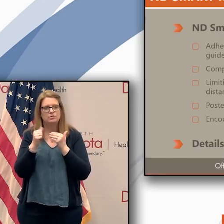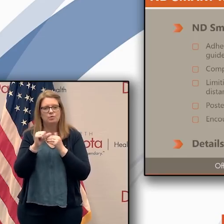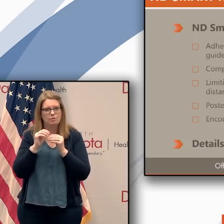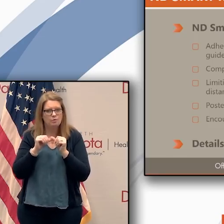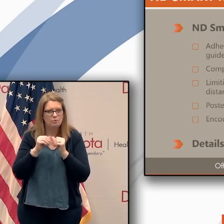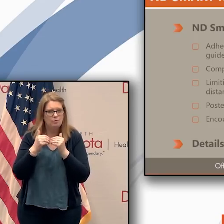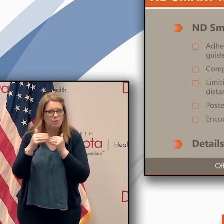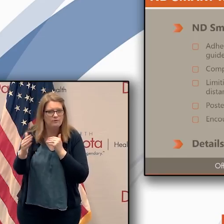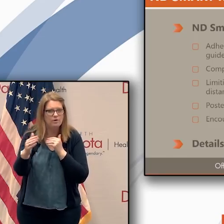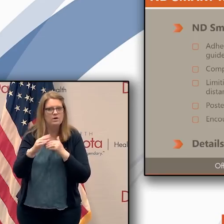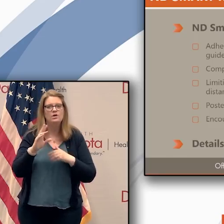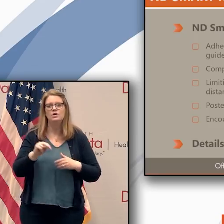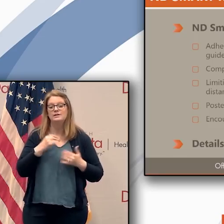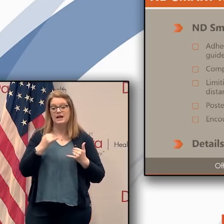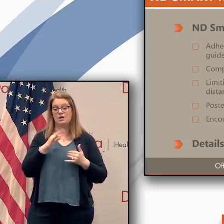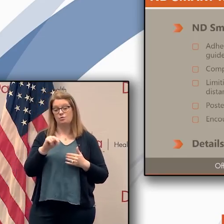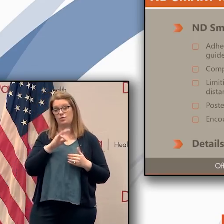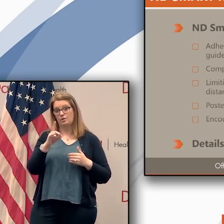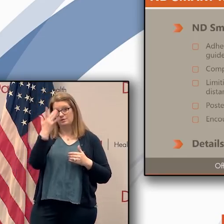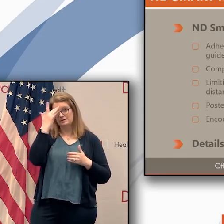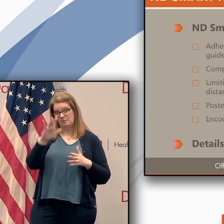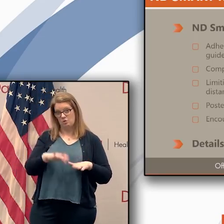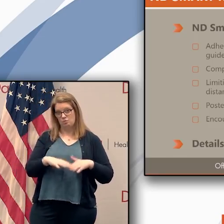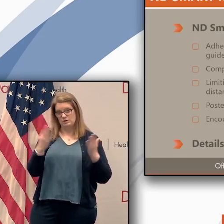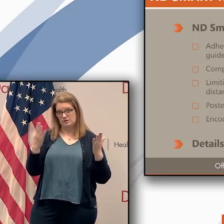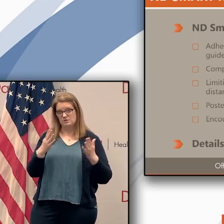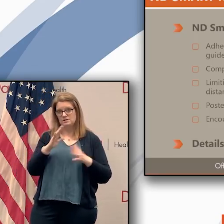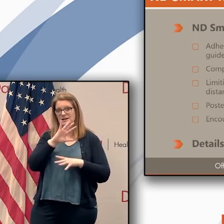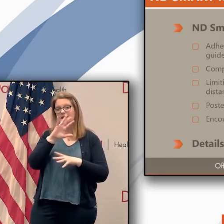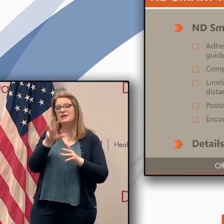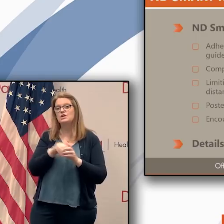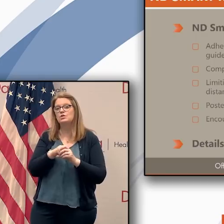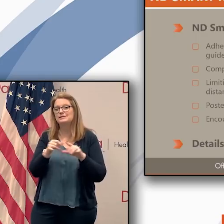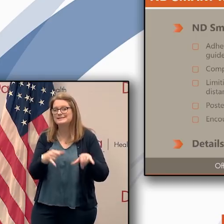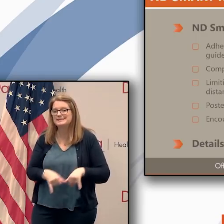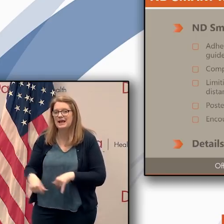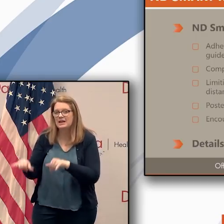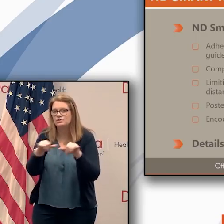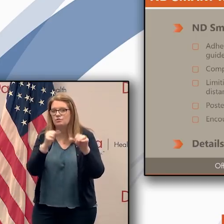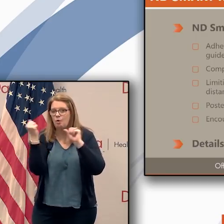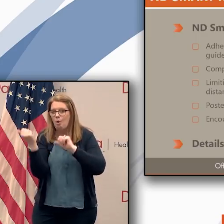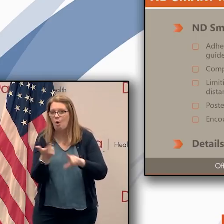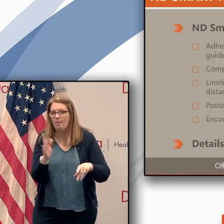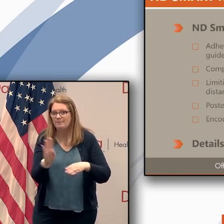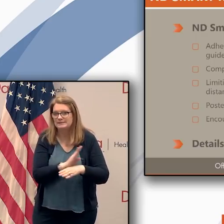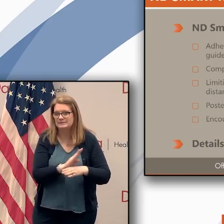Dakota Smart Restart is going to include standards for all industries, not those that were affected by the